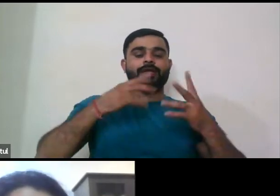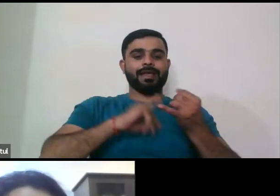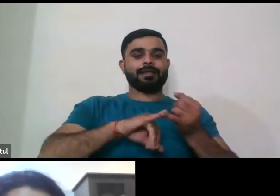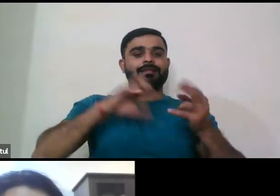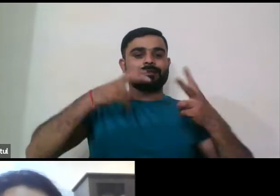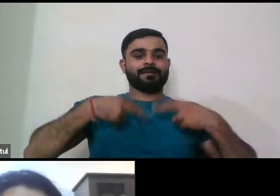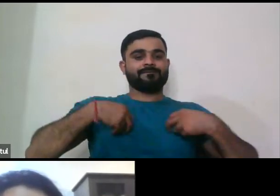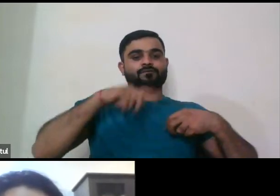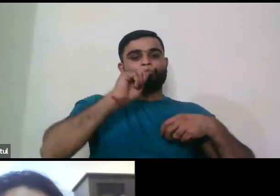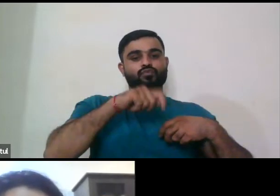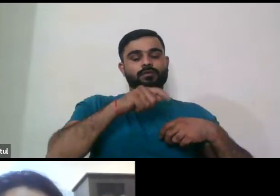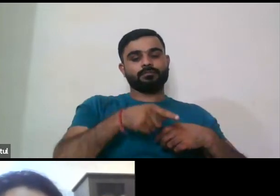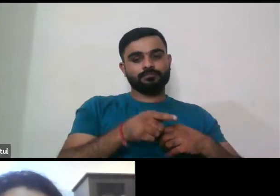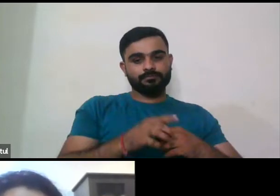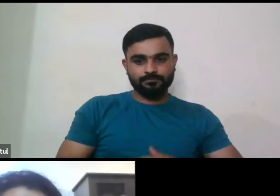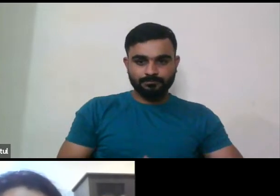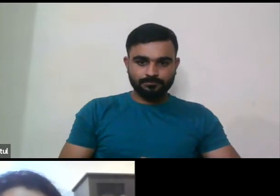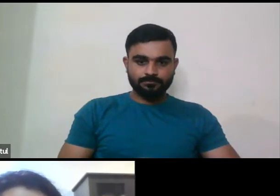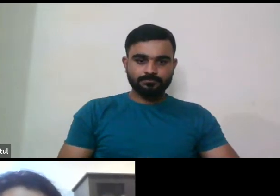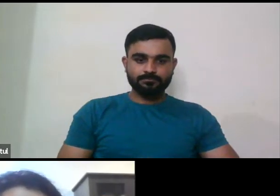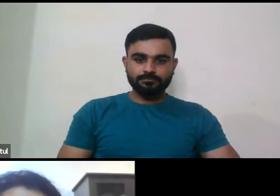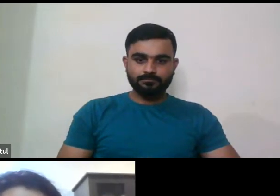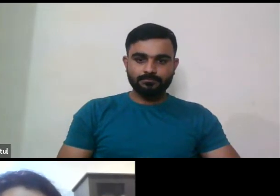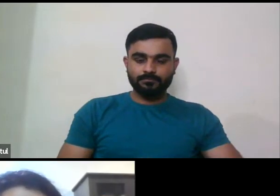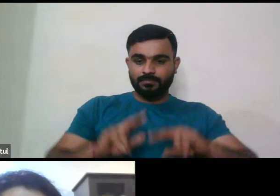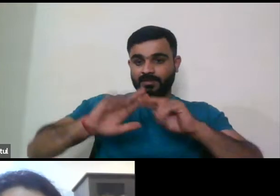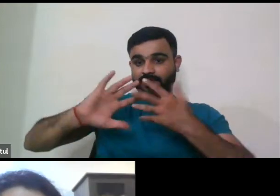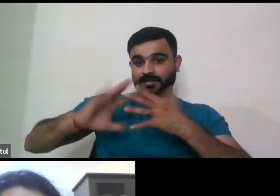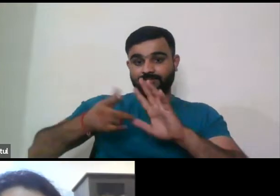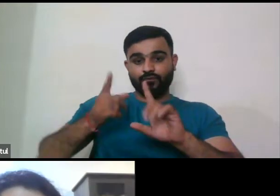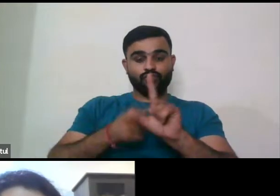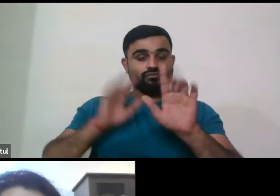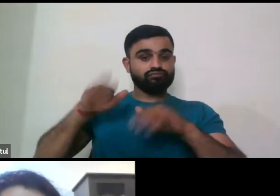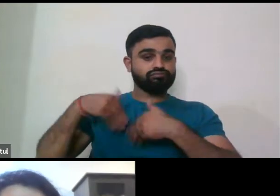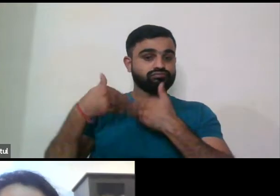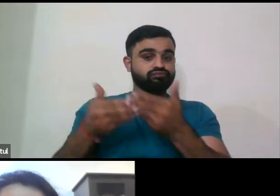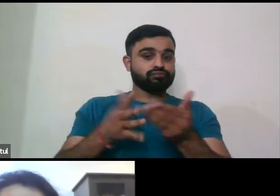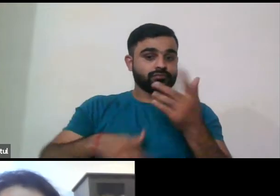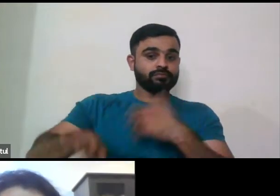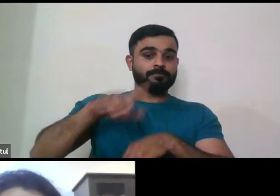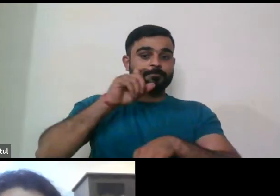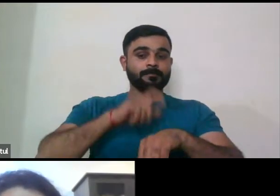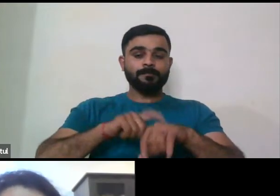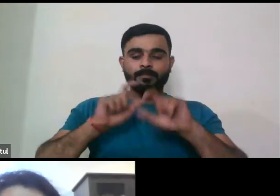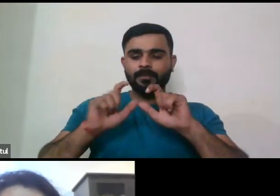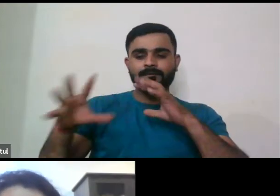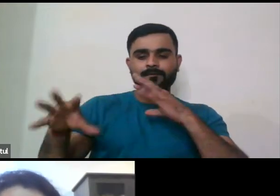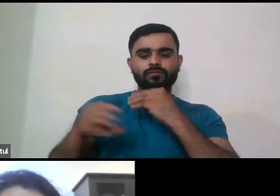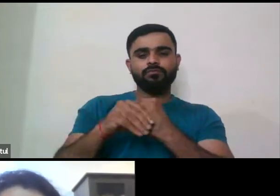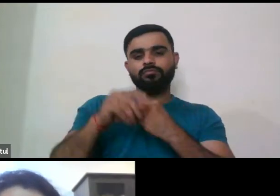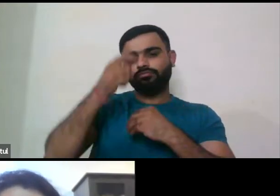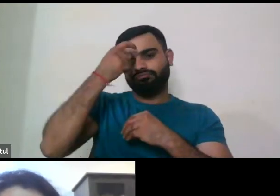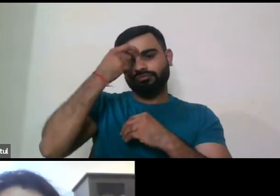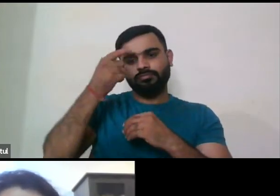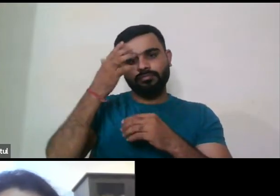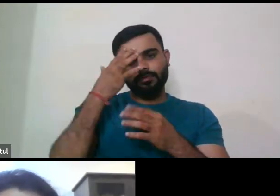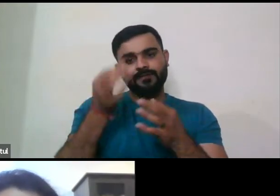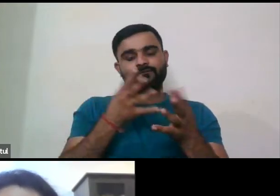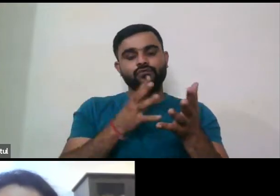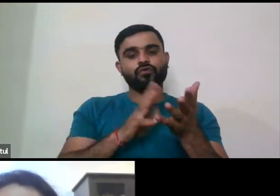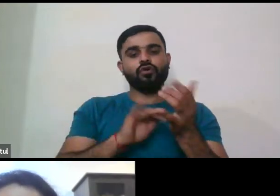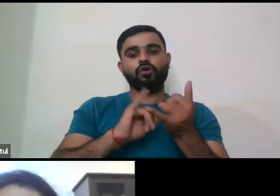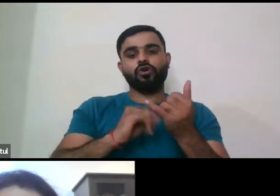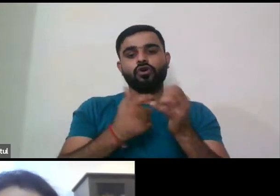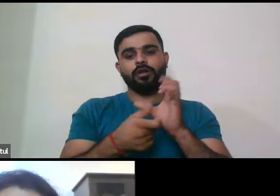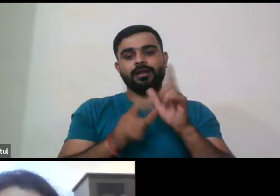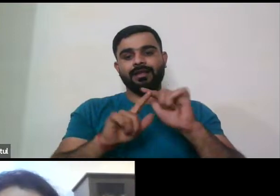Court, which functions the year around. It takes care of some of the problems of the master of the roster,